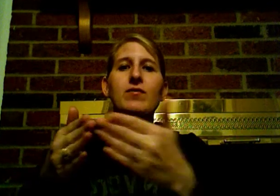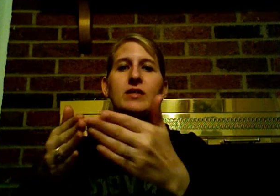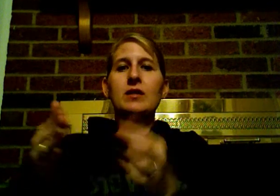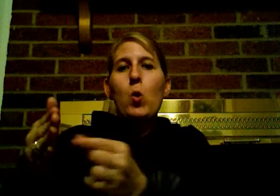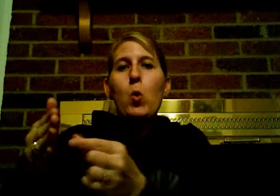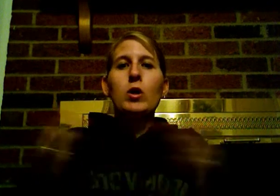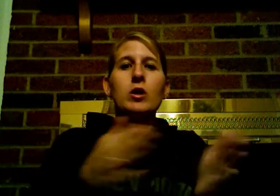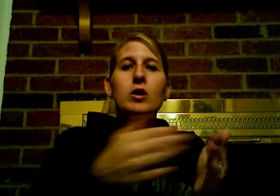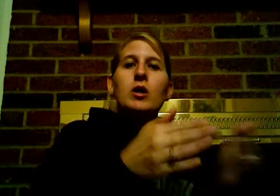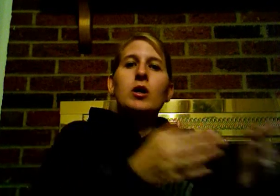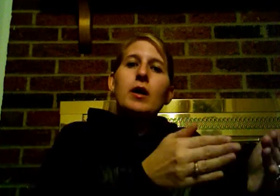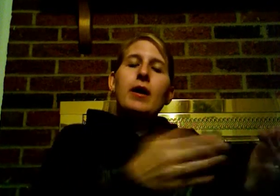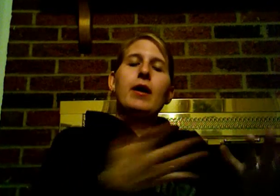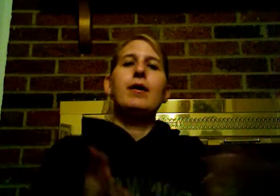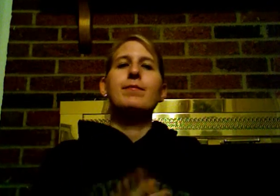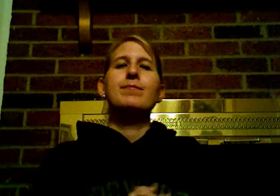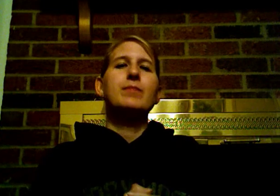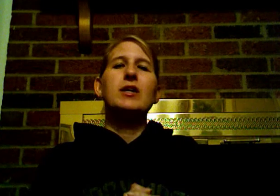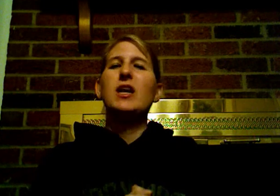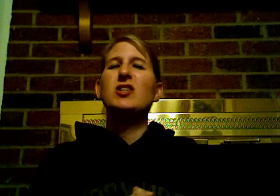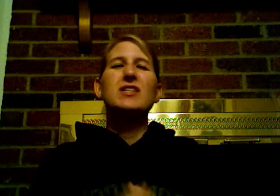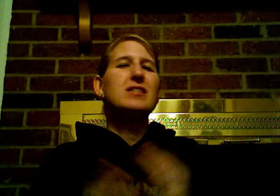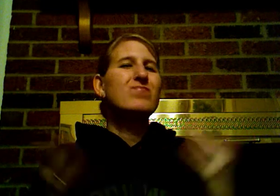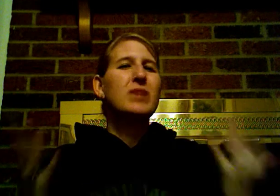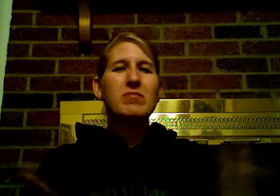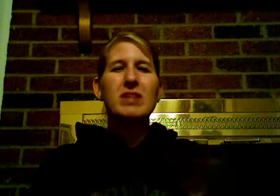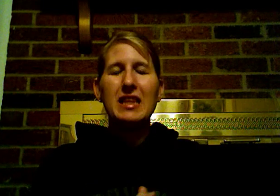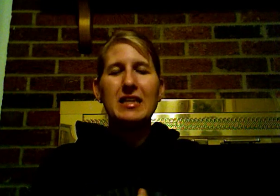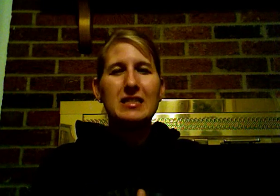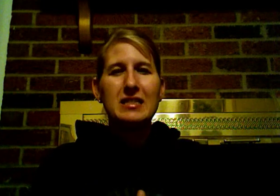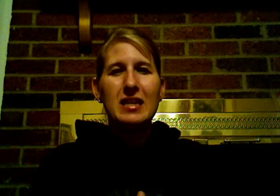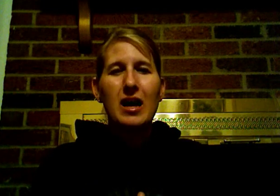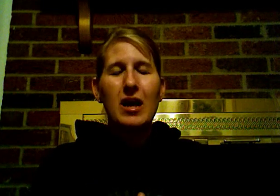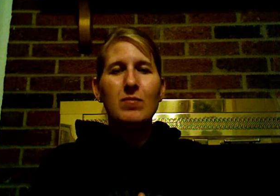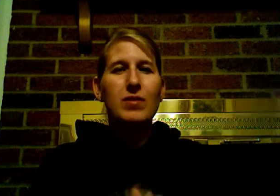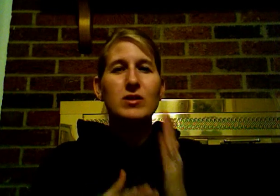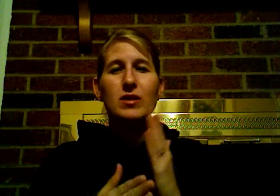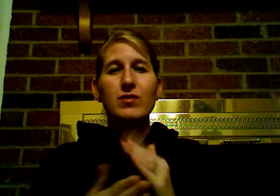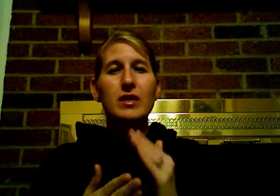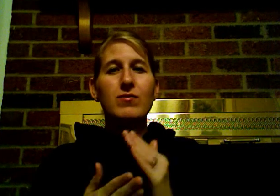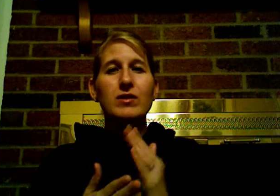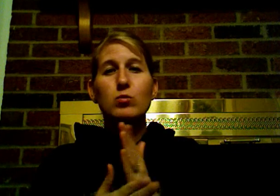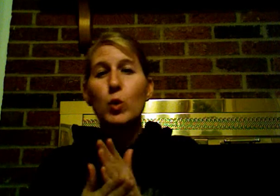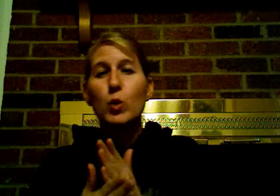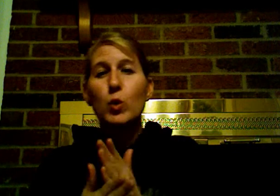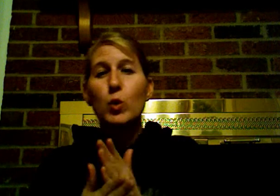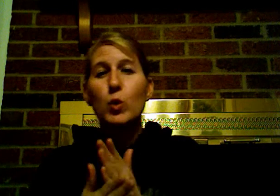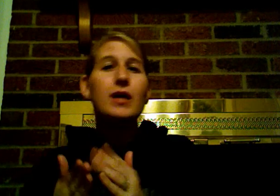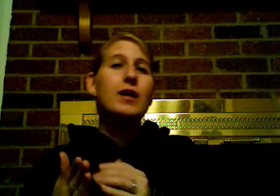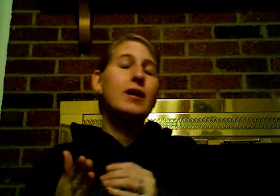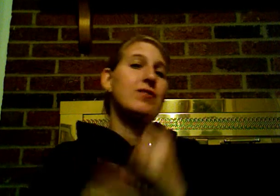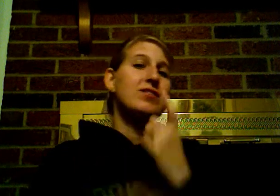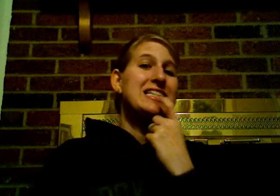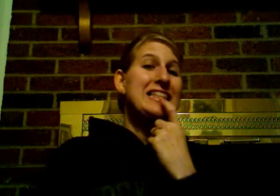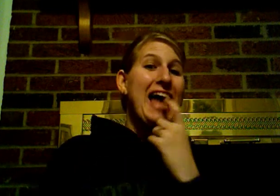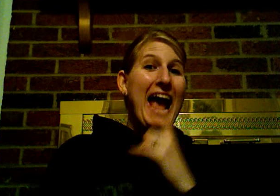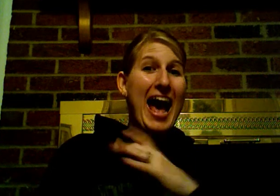in the corner. It just many things. If it's wood, if it's